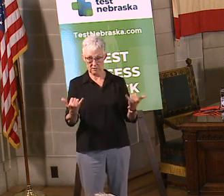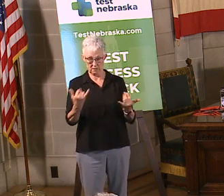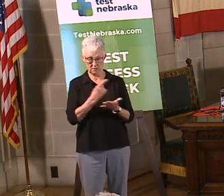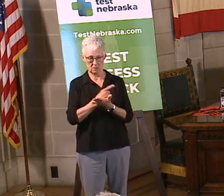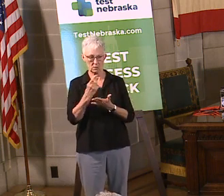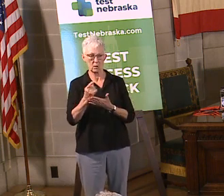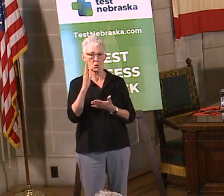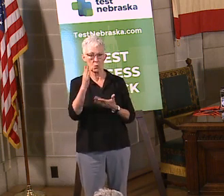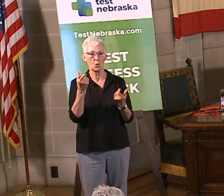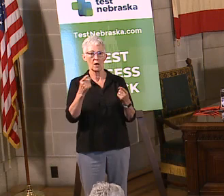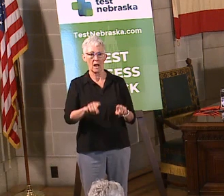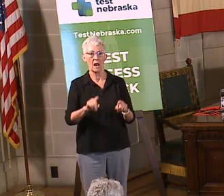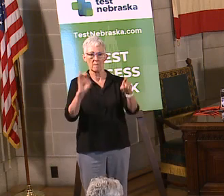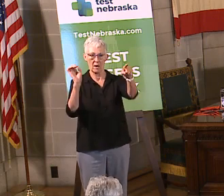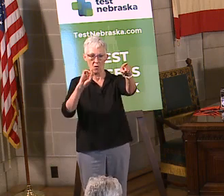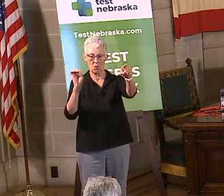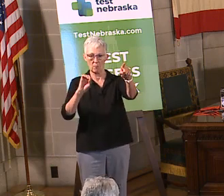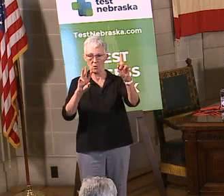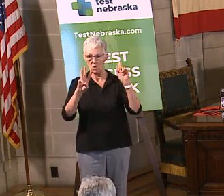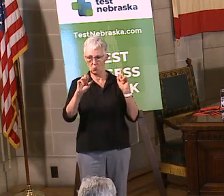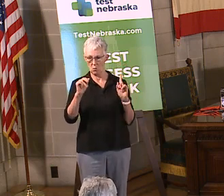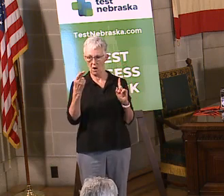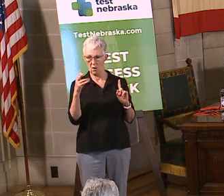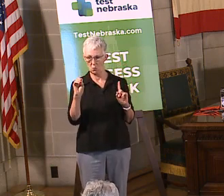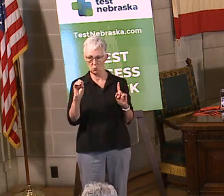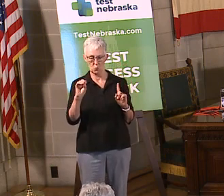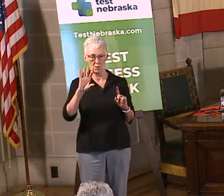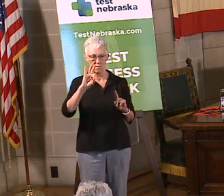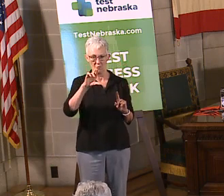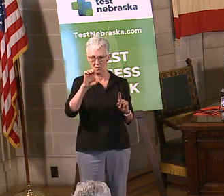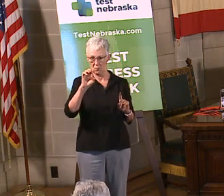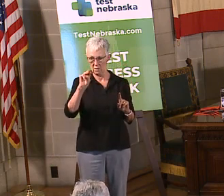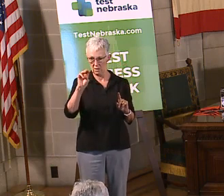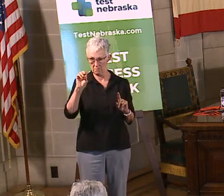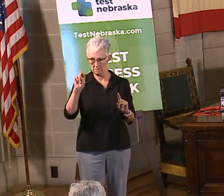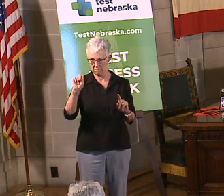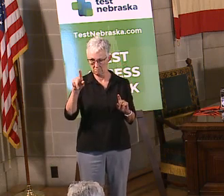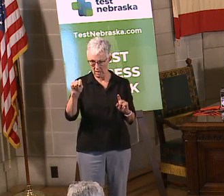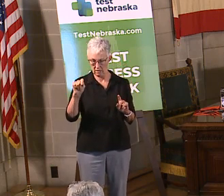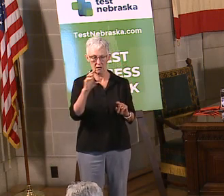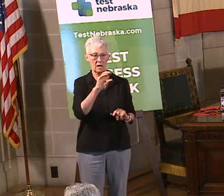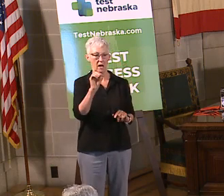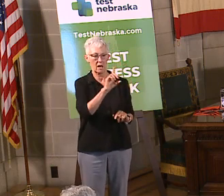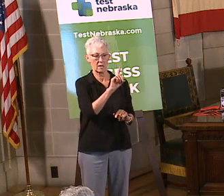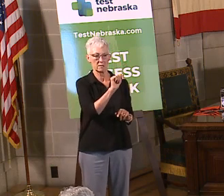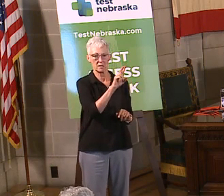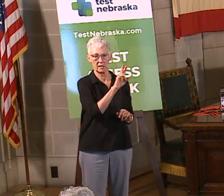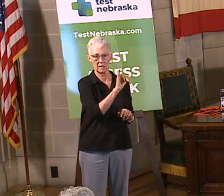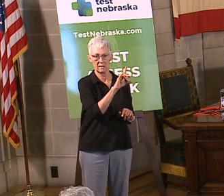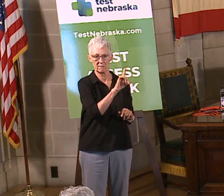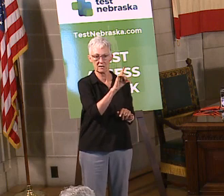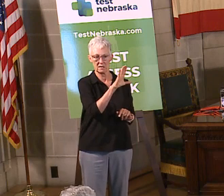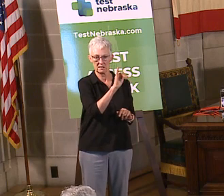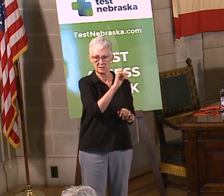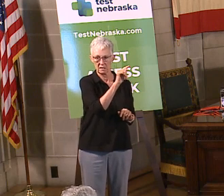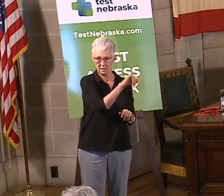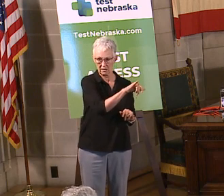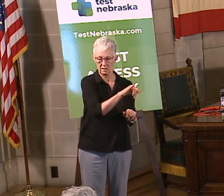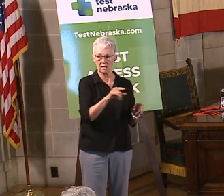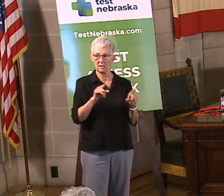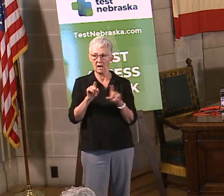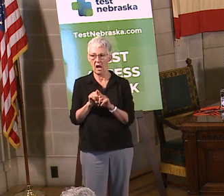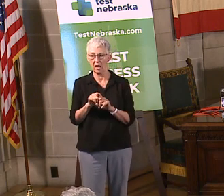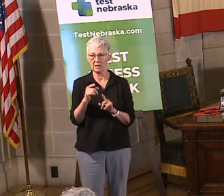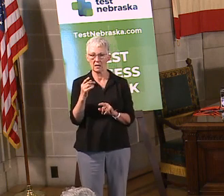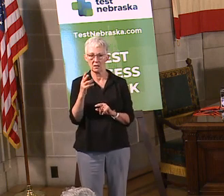Omaha, Wahoo, Fremont, and David City. So, for example, this kind of testing at the One World Center will be